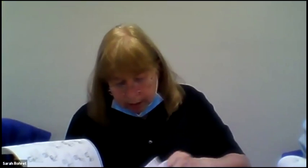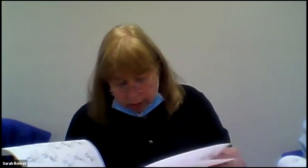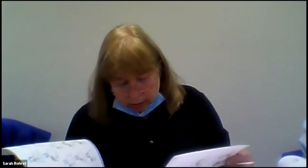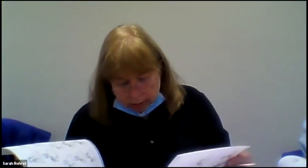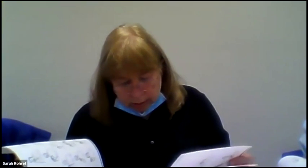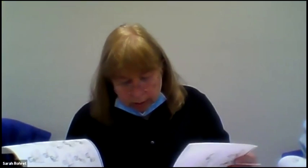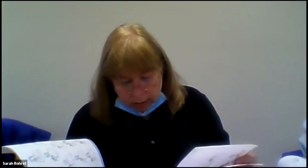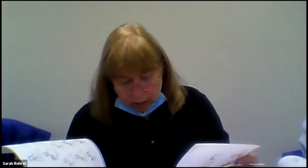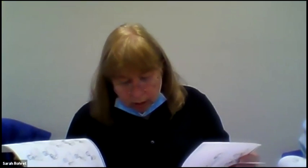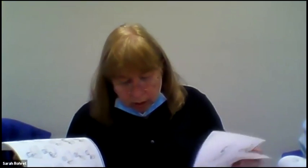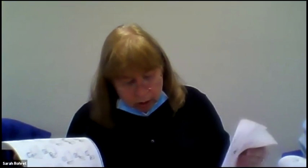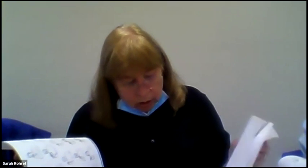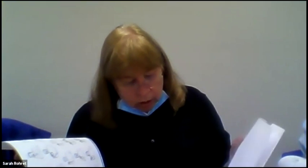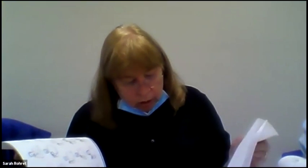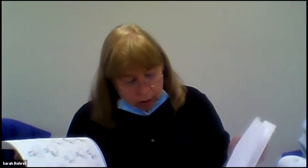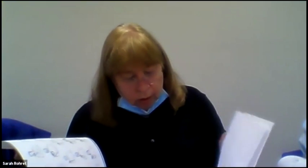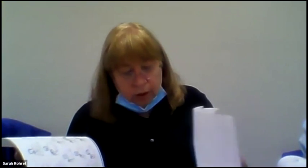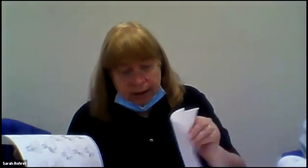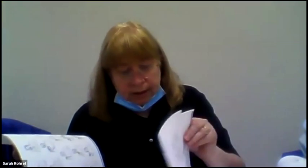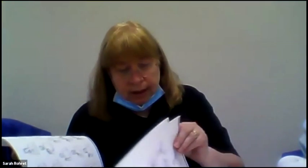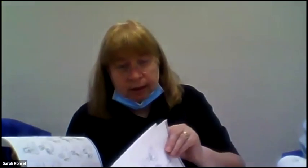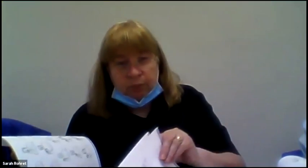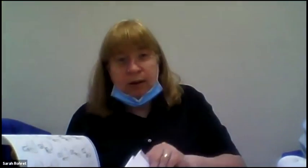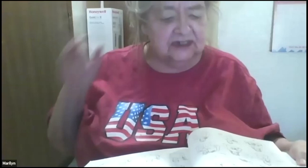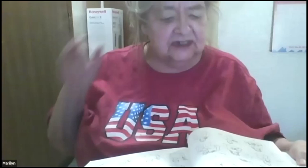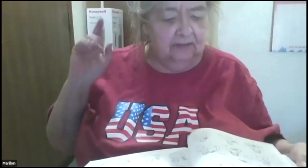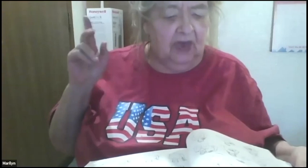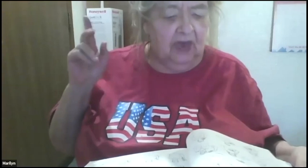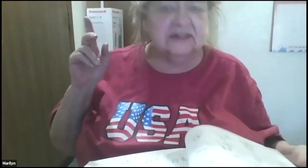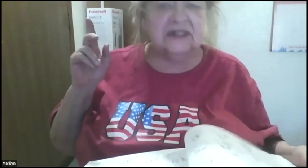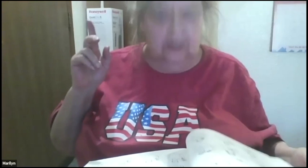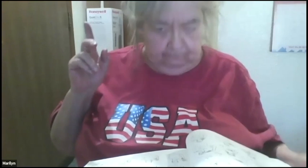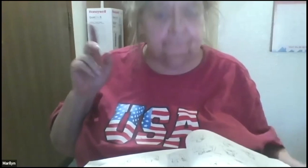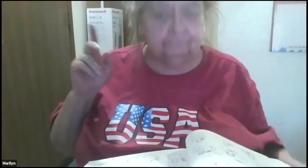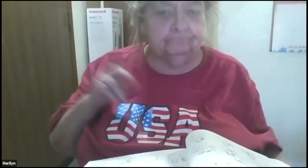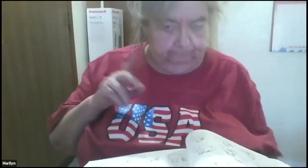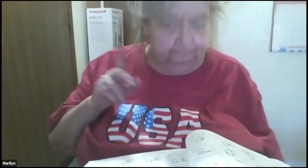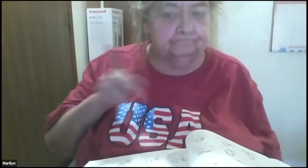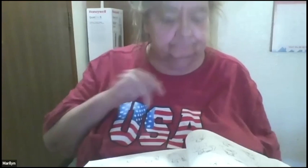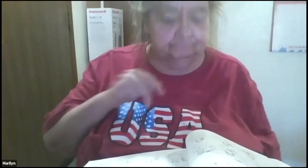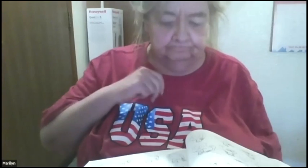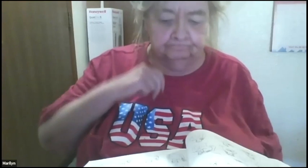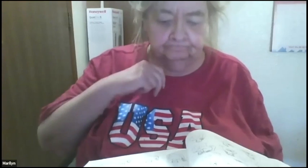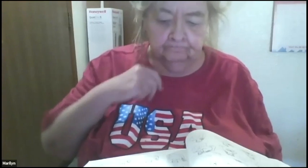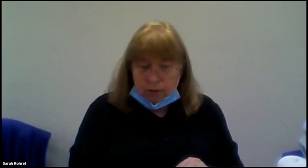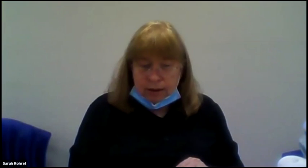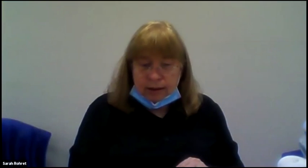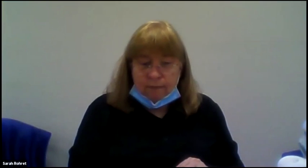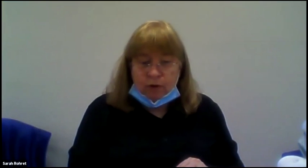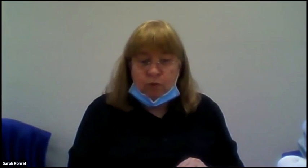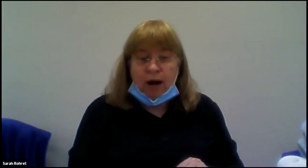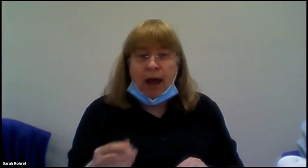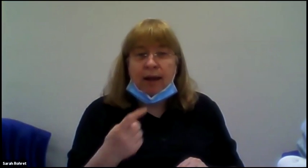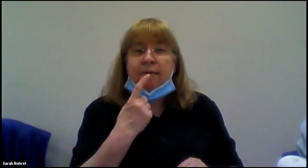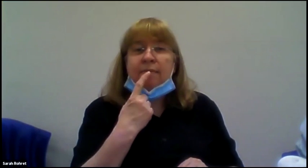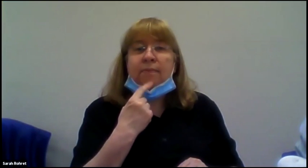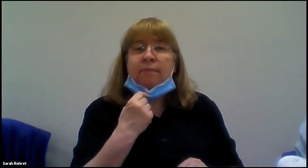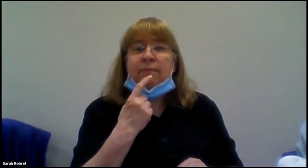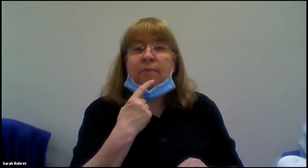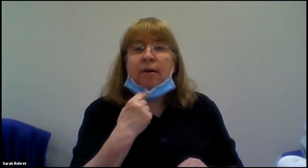page. I 37. see him. I see him. Okay, so this will be 37 red.